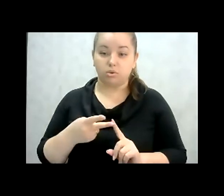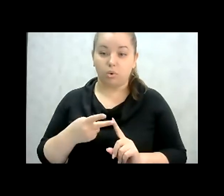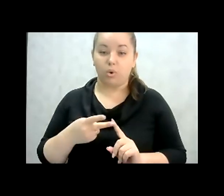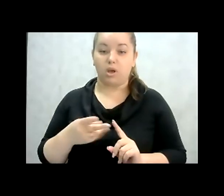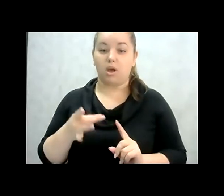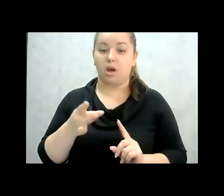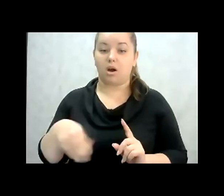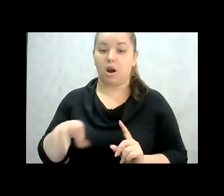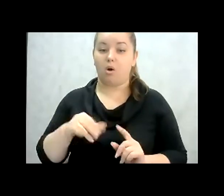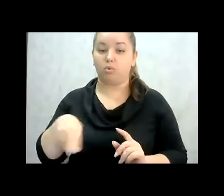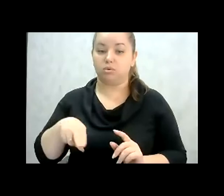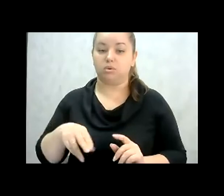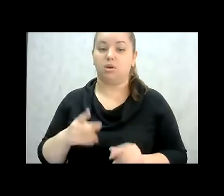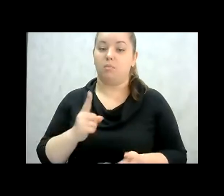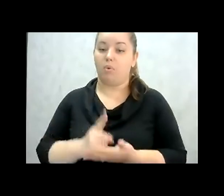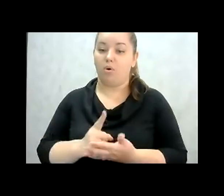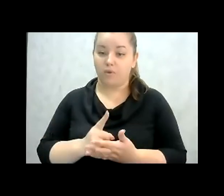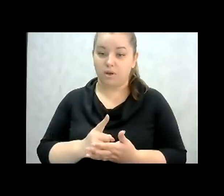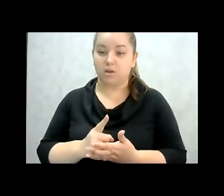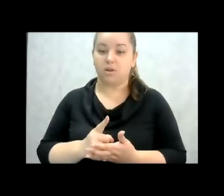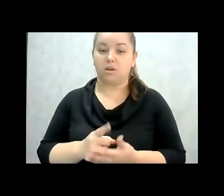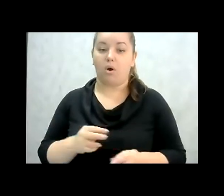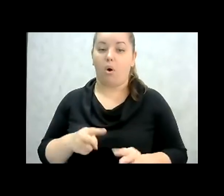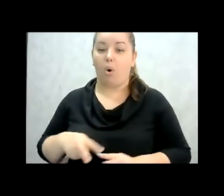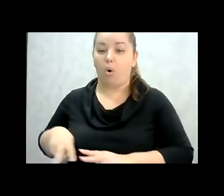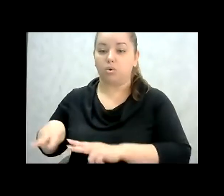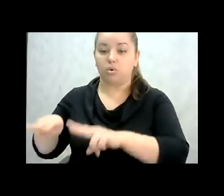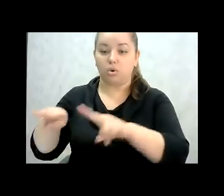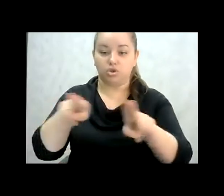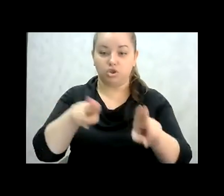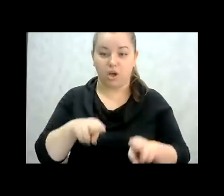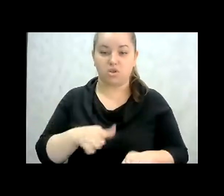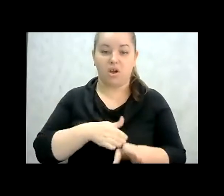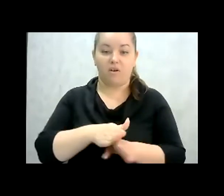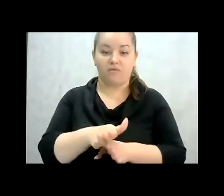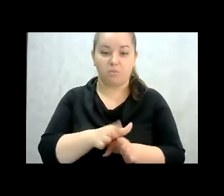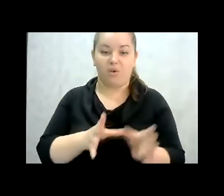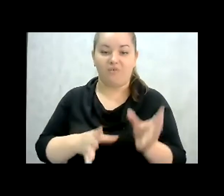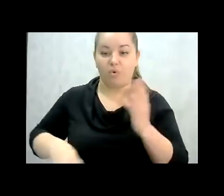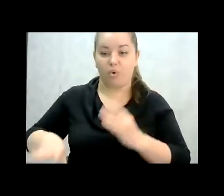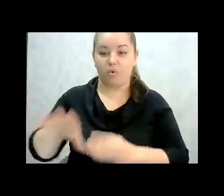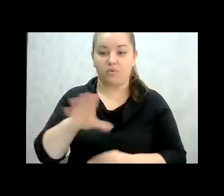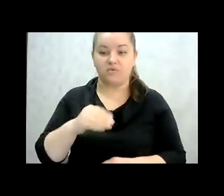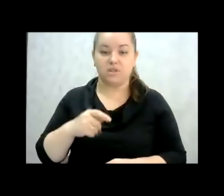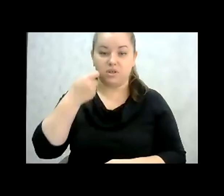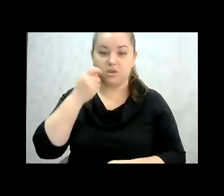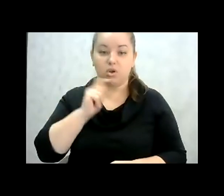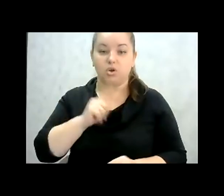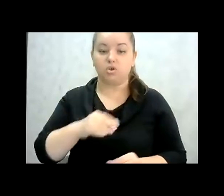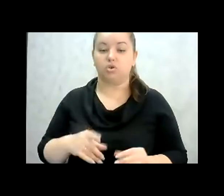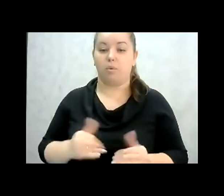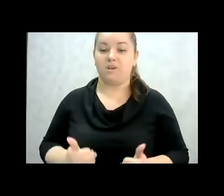this should be done in order to ensure equality for electoral contestants, but also to enhance voter understanding and